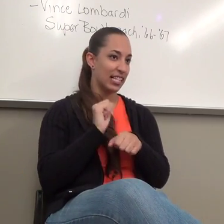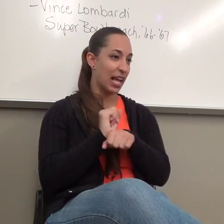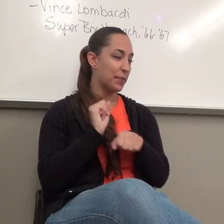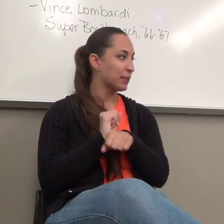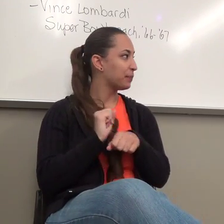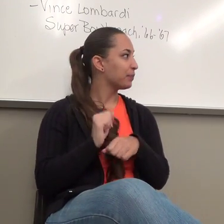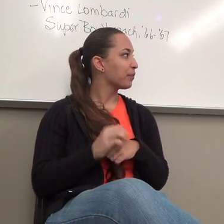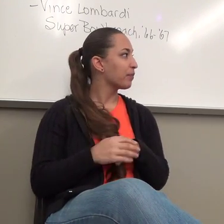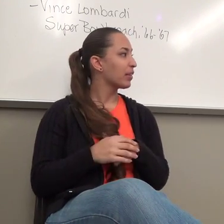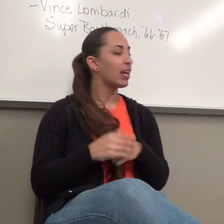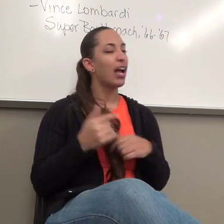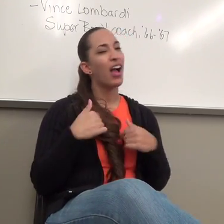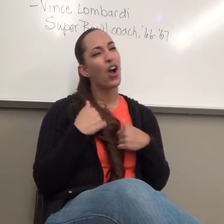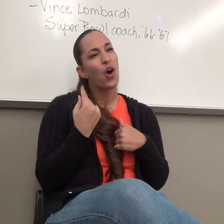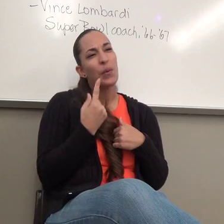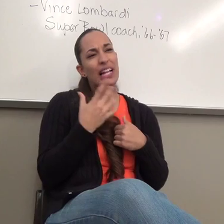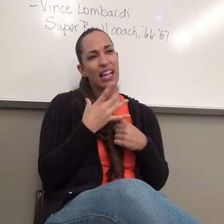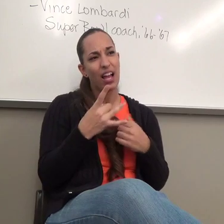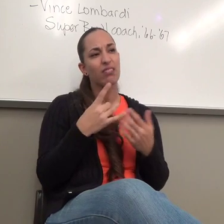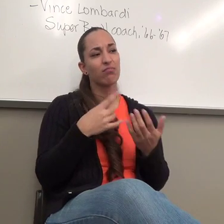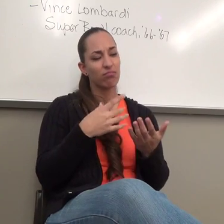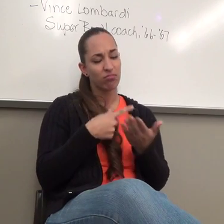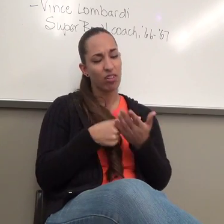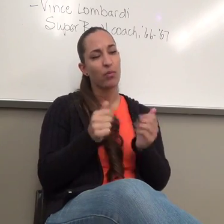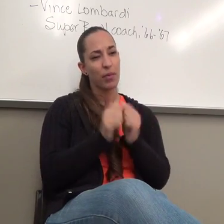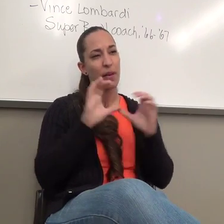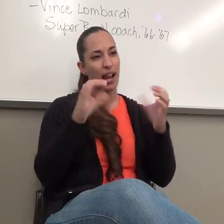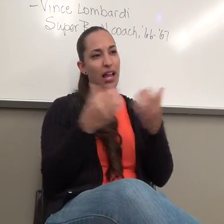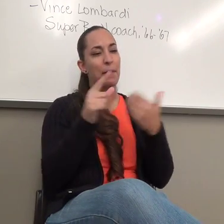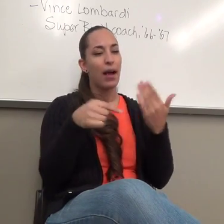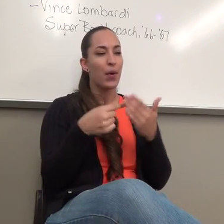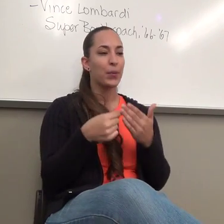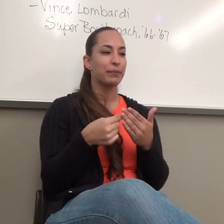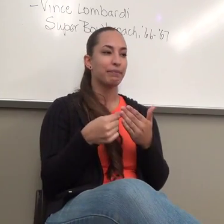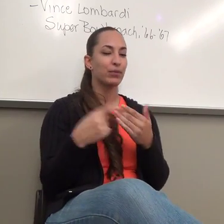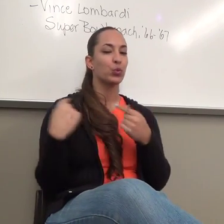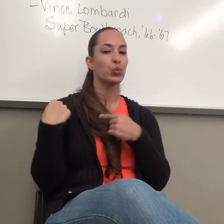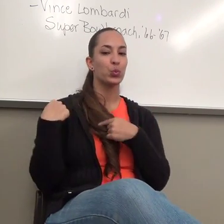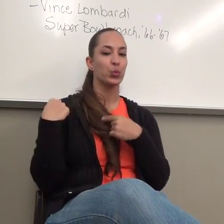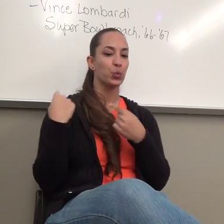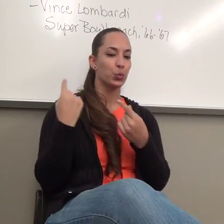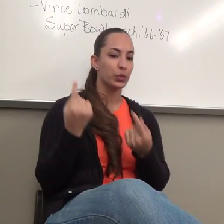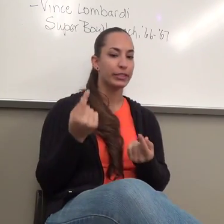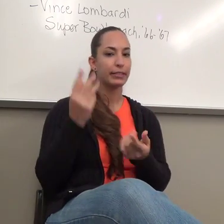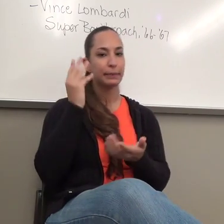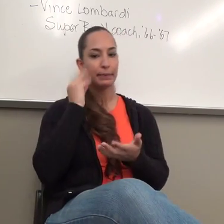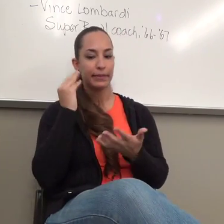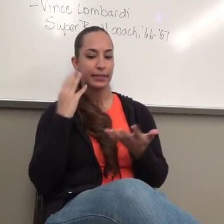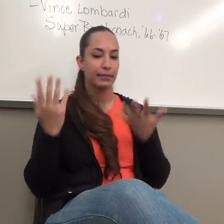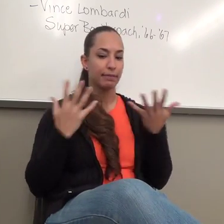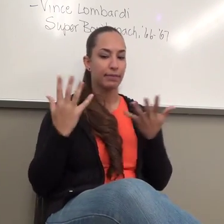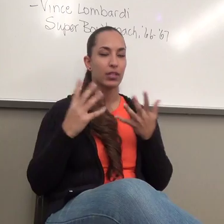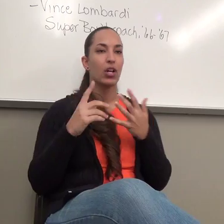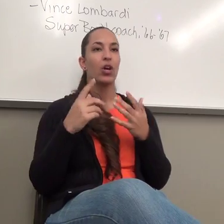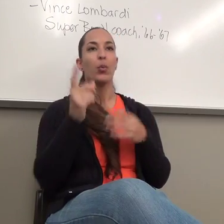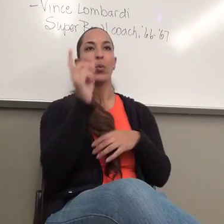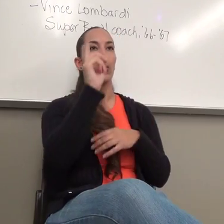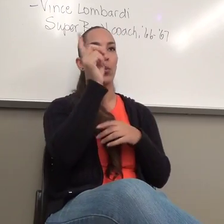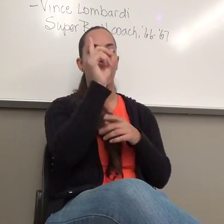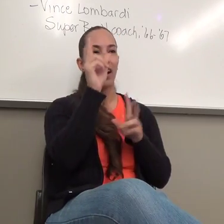I always like to talk to my classes about where we've been and where we're going, okay? So